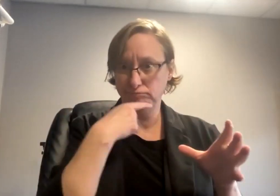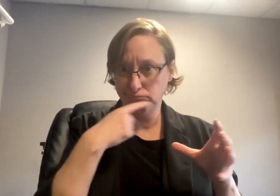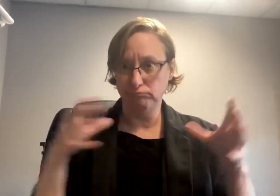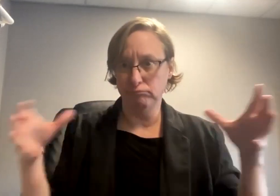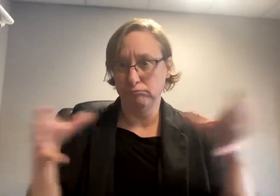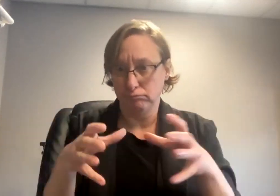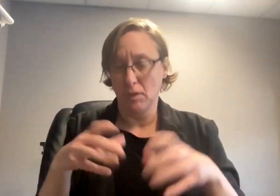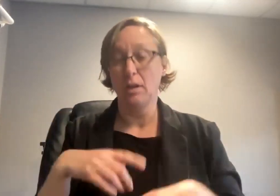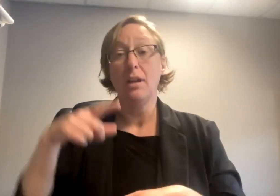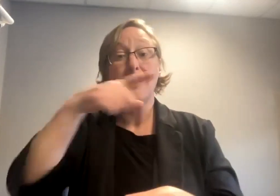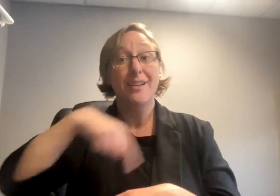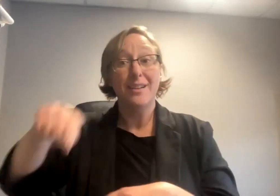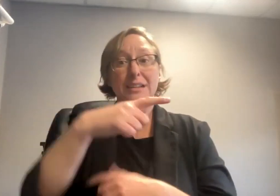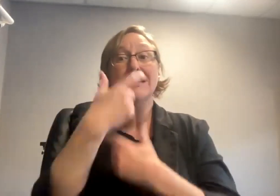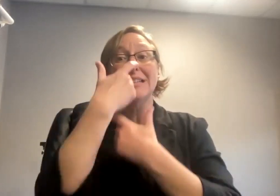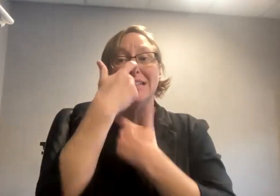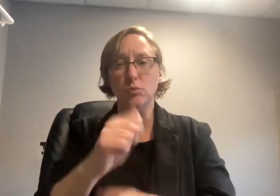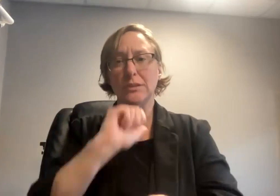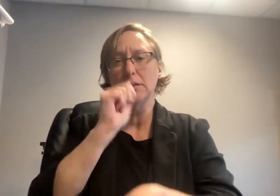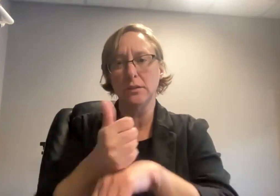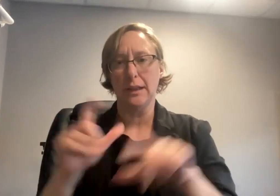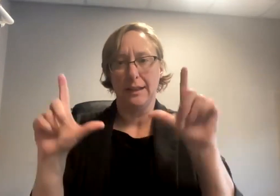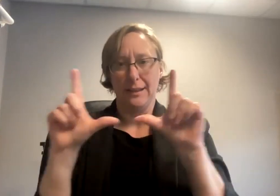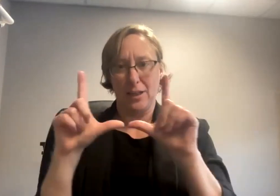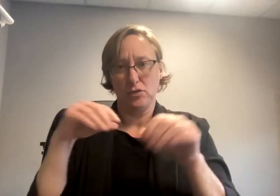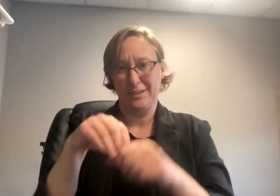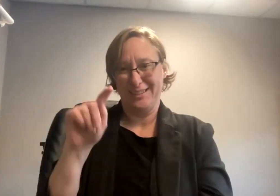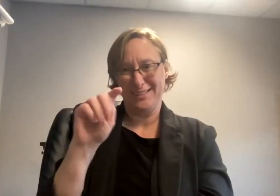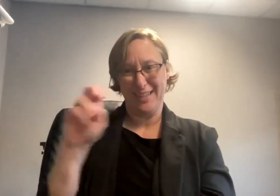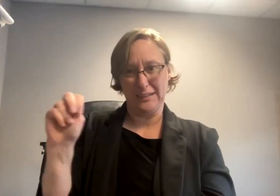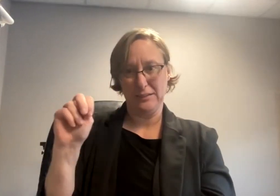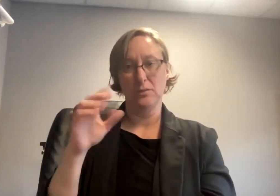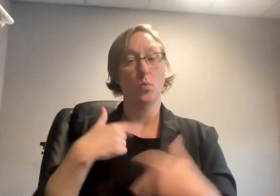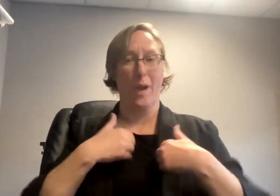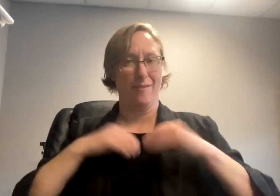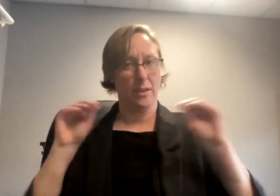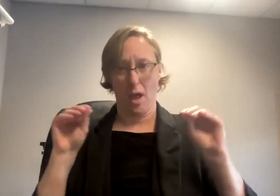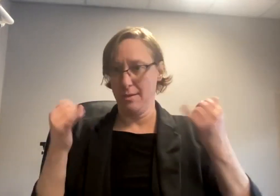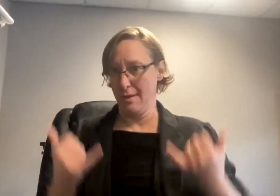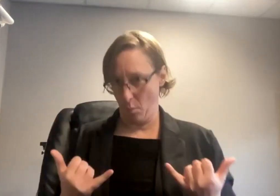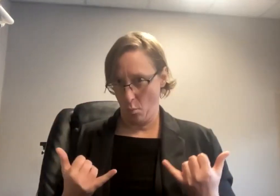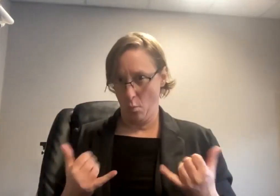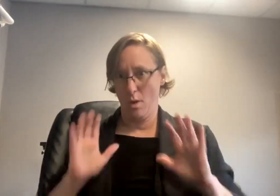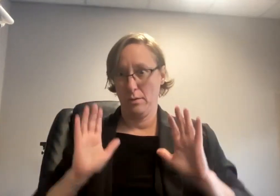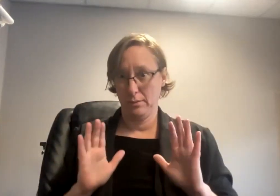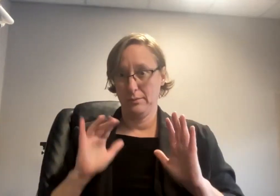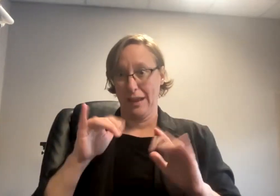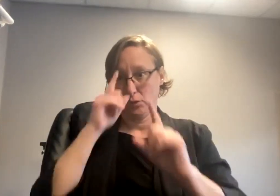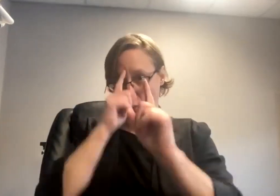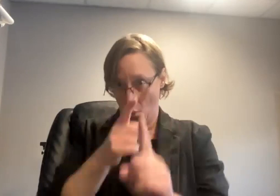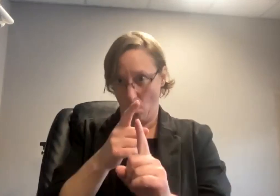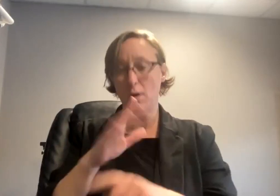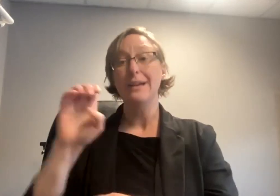deaf and hard of hearing. We also have groups of interpreters who are coming together that are interested in licensure in